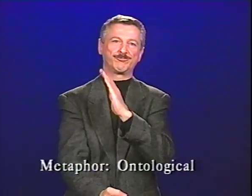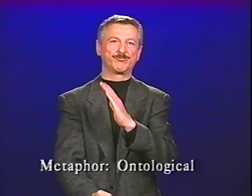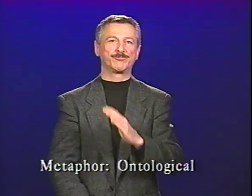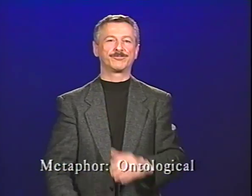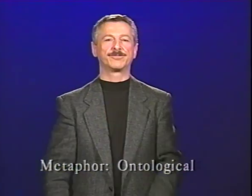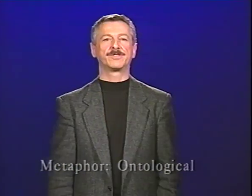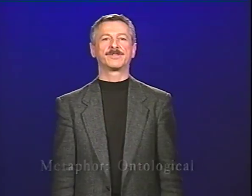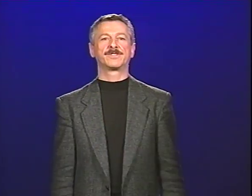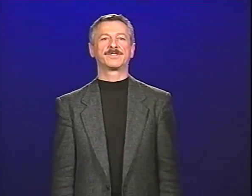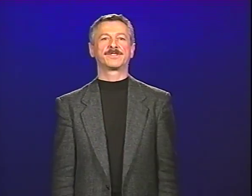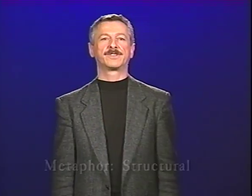Linguistics, fall into.